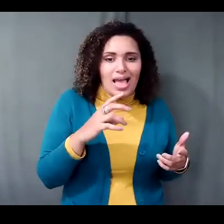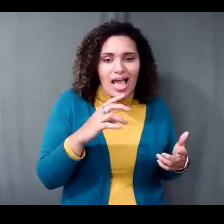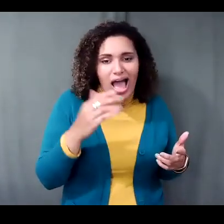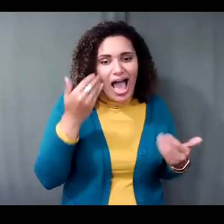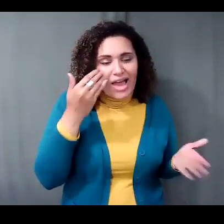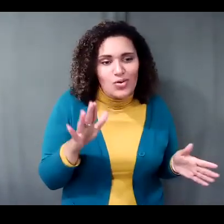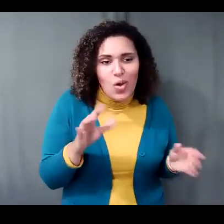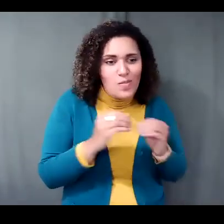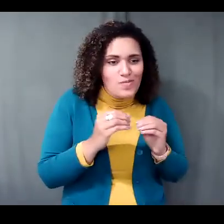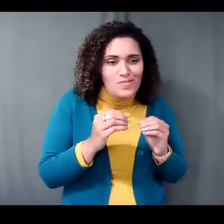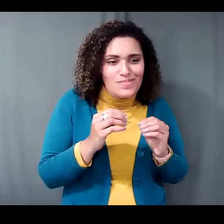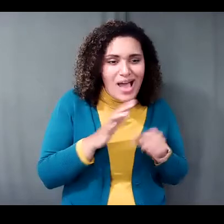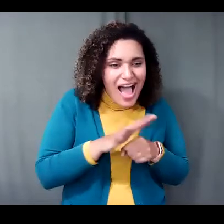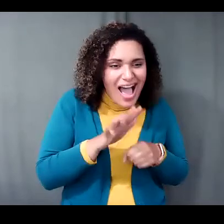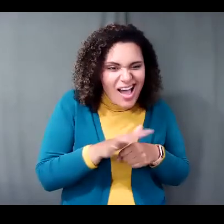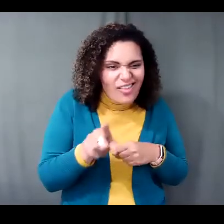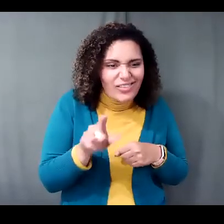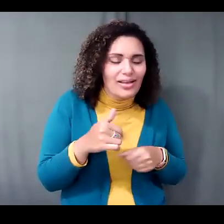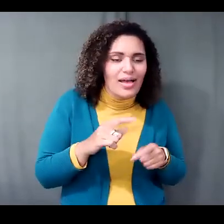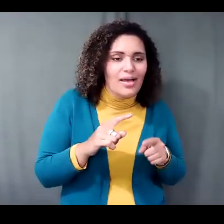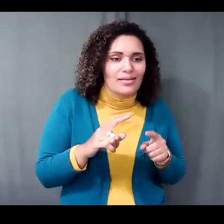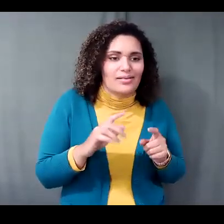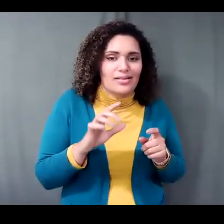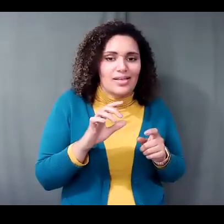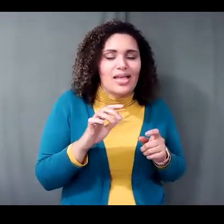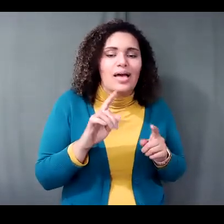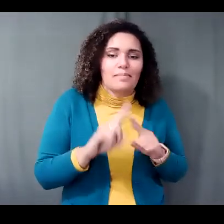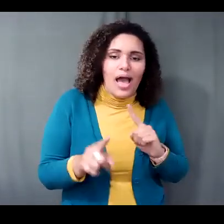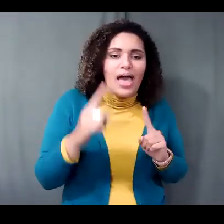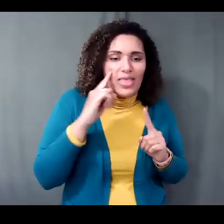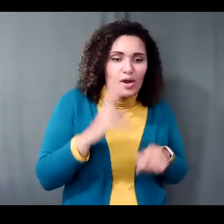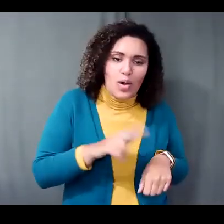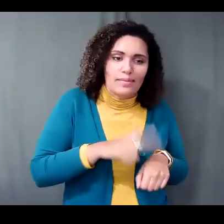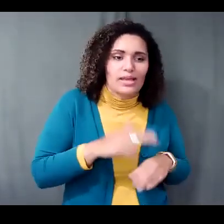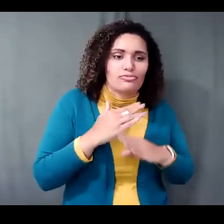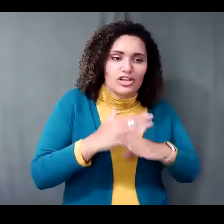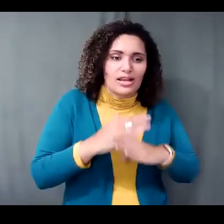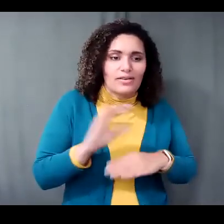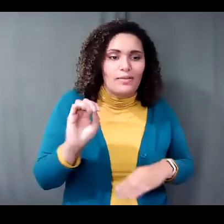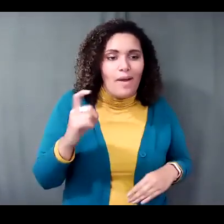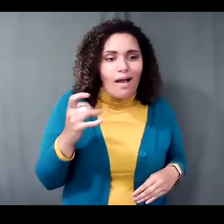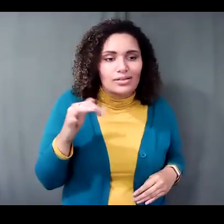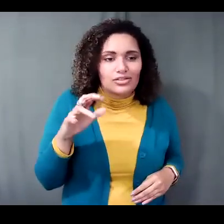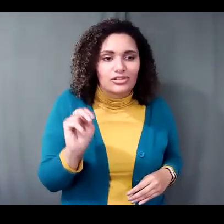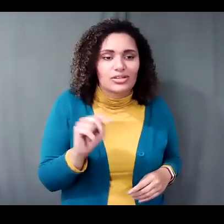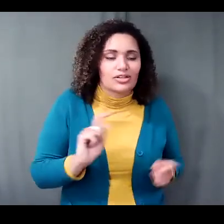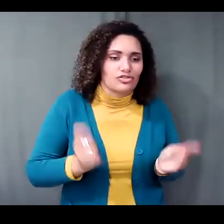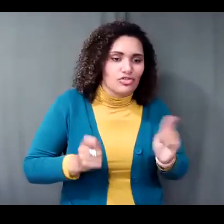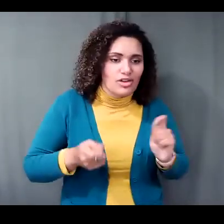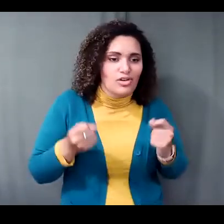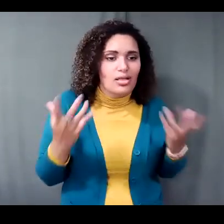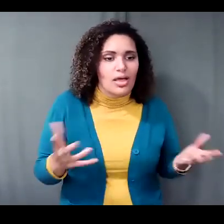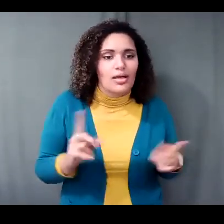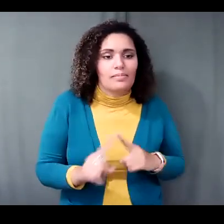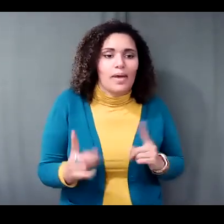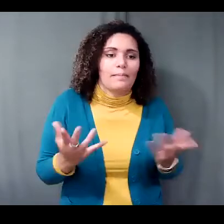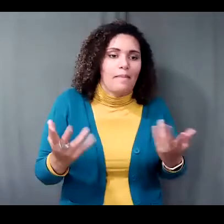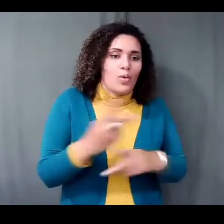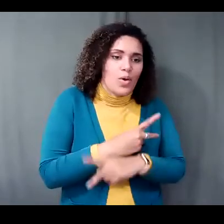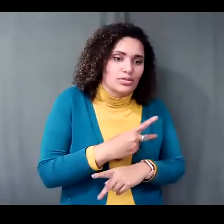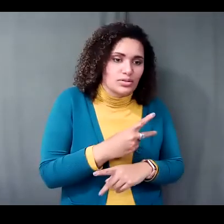a hint about its ageability, and I think the answer is yes. That people will often, if you see it with